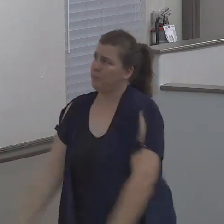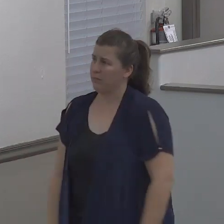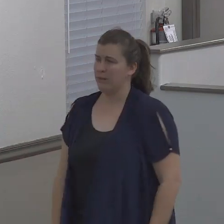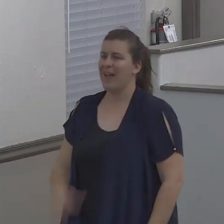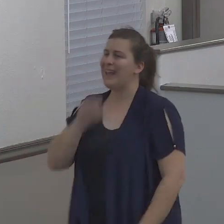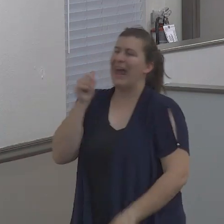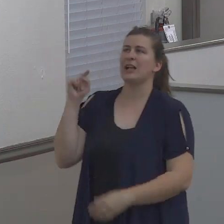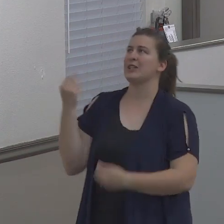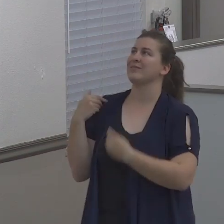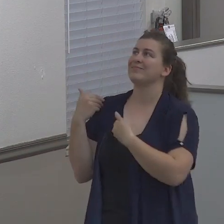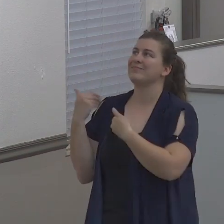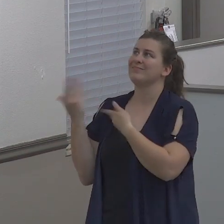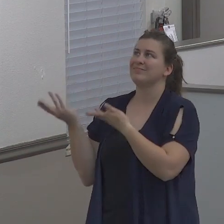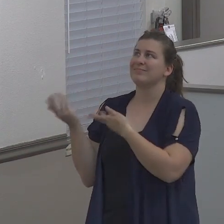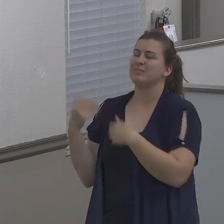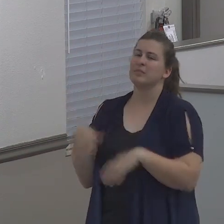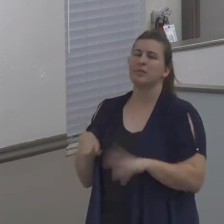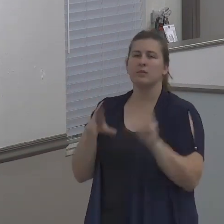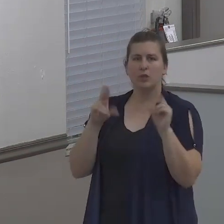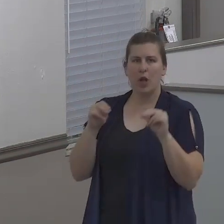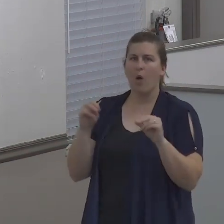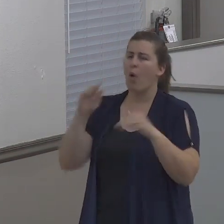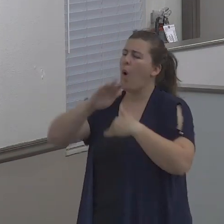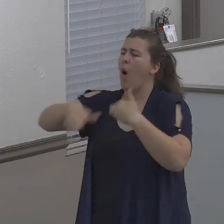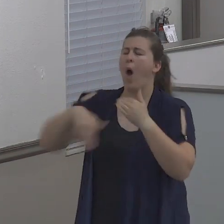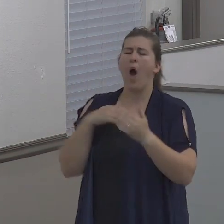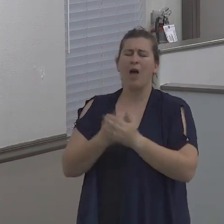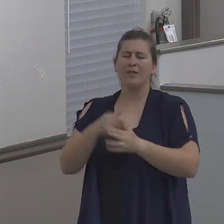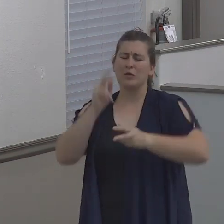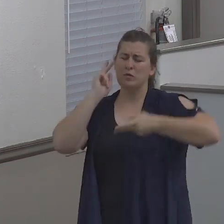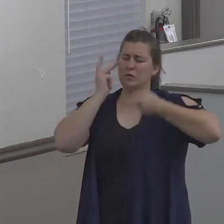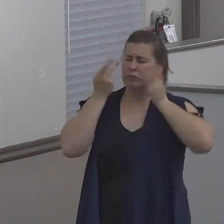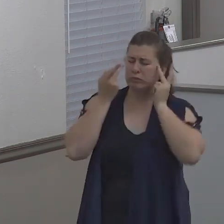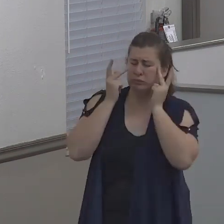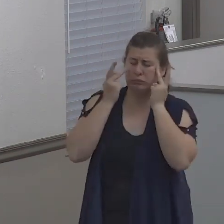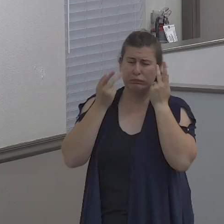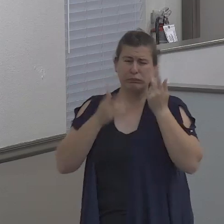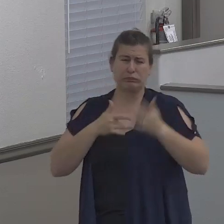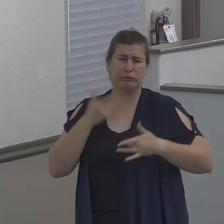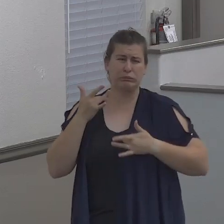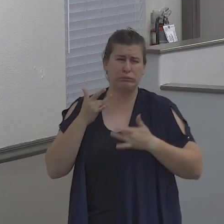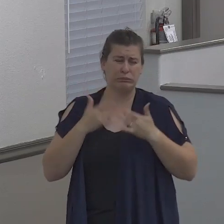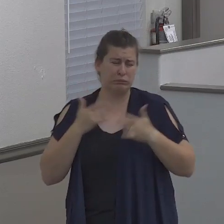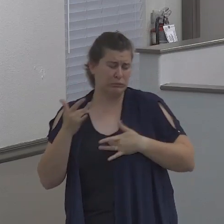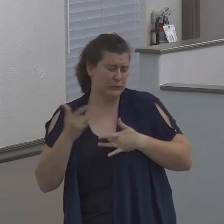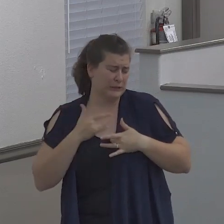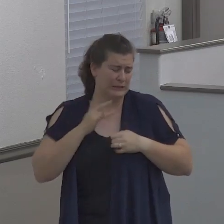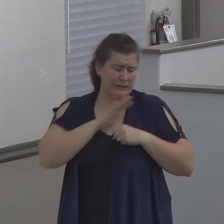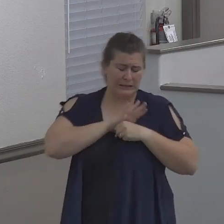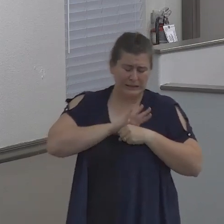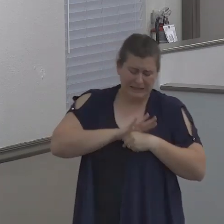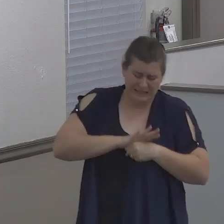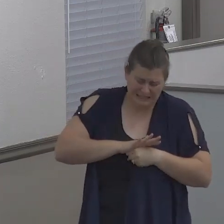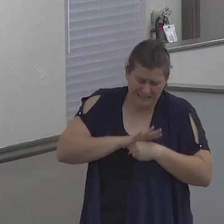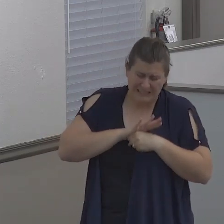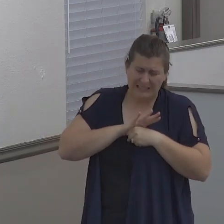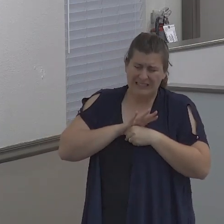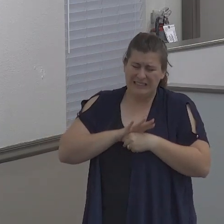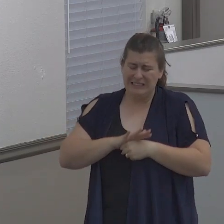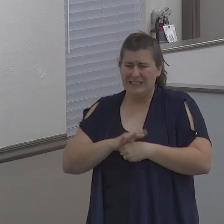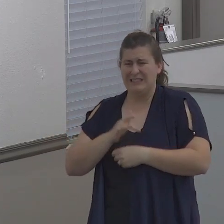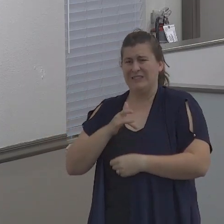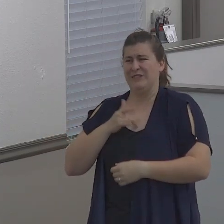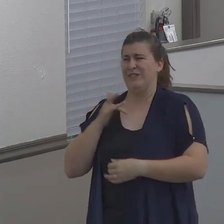It means to throw our burdens on Jesus. All the worries. Everything. When they press